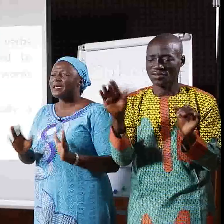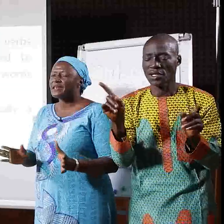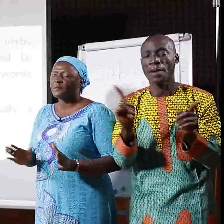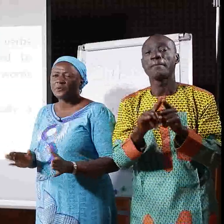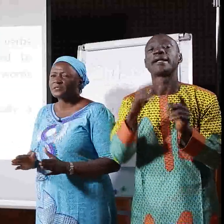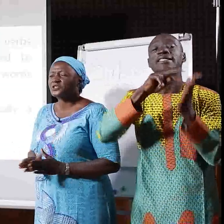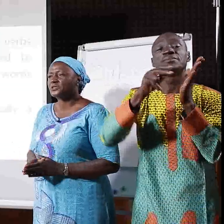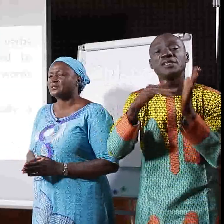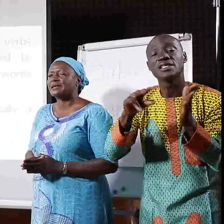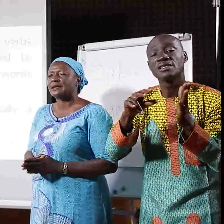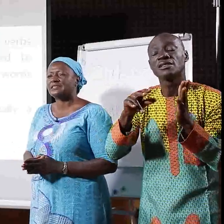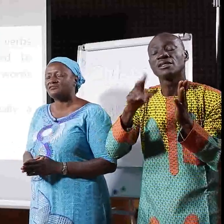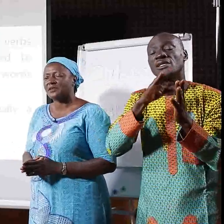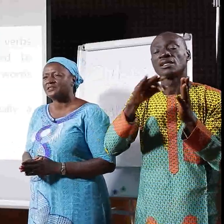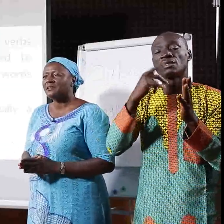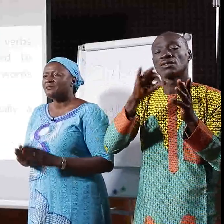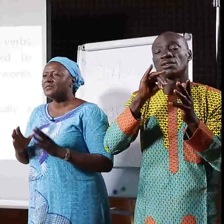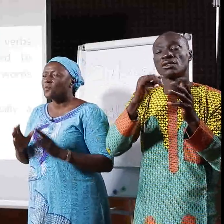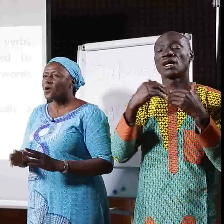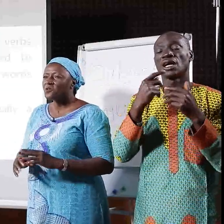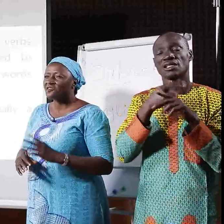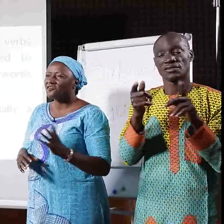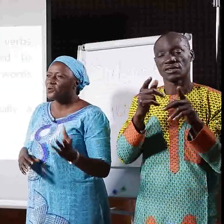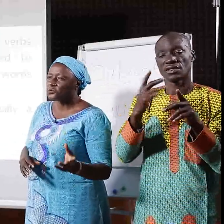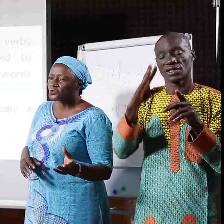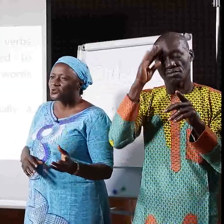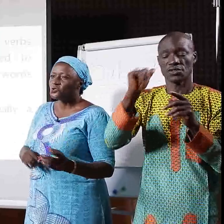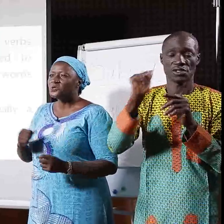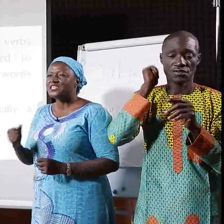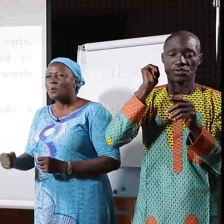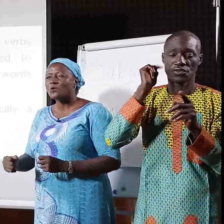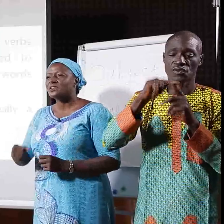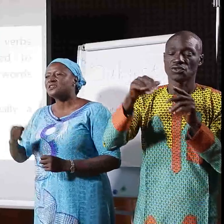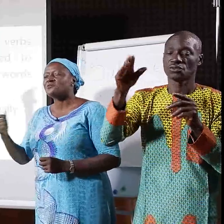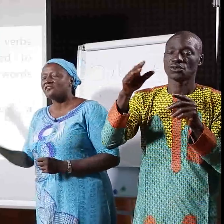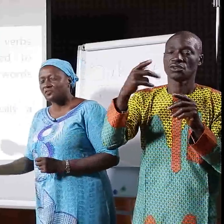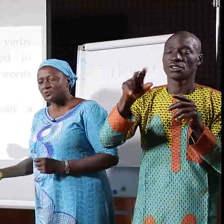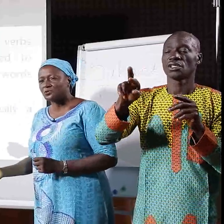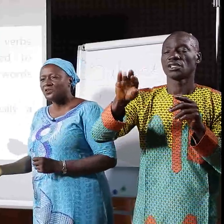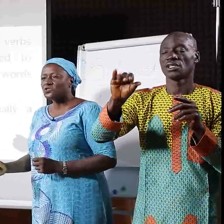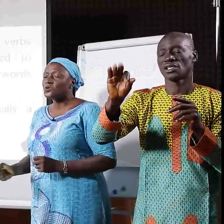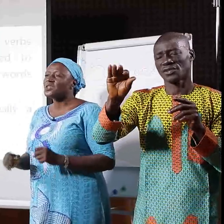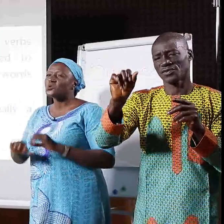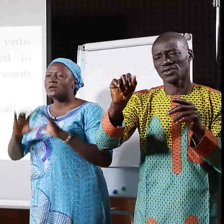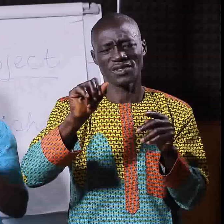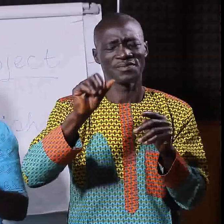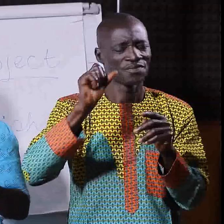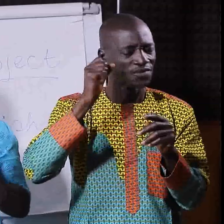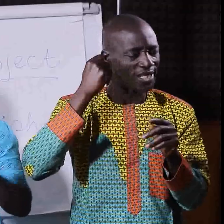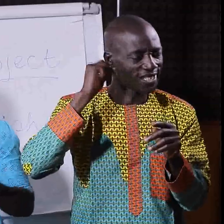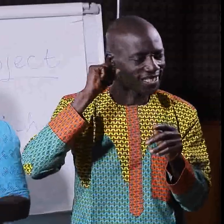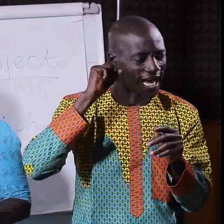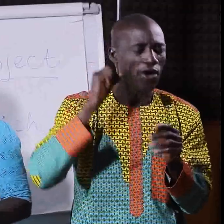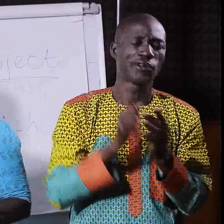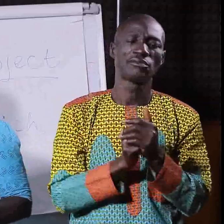the meaning and pronunciations are different. The boy refused to dispose the refuse. So you need to understand